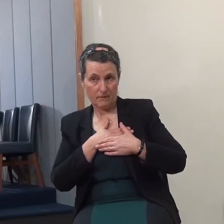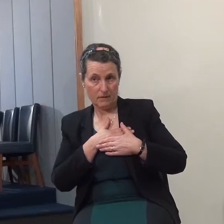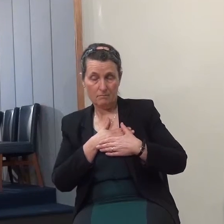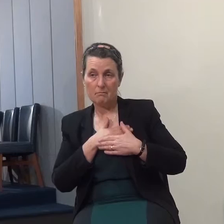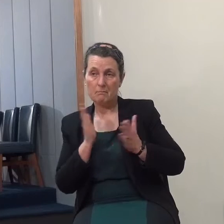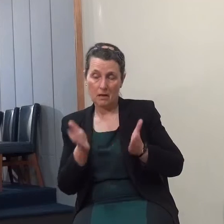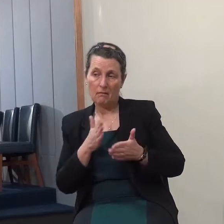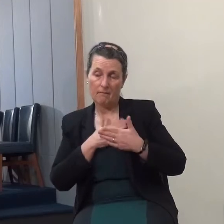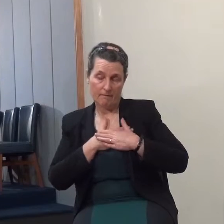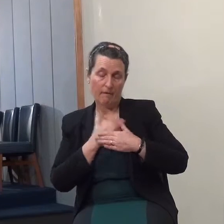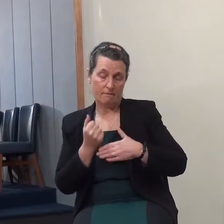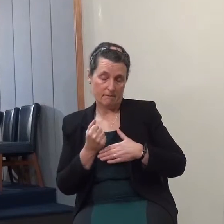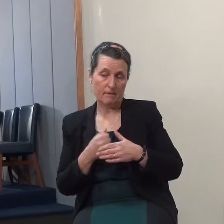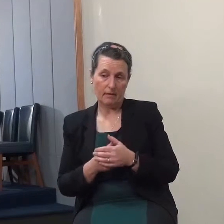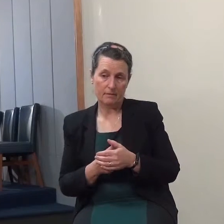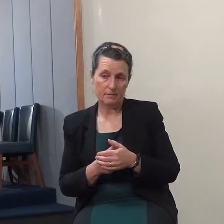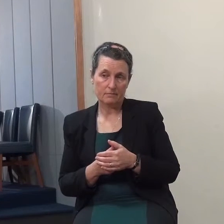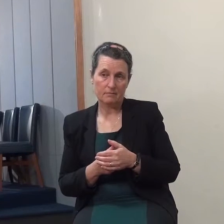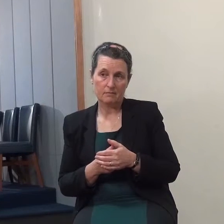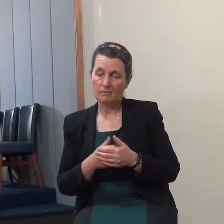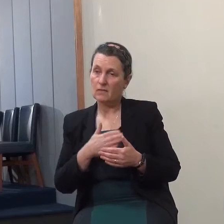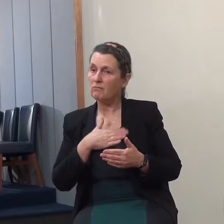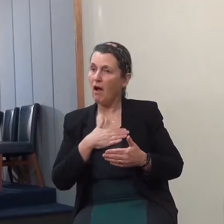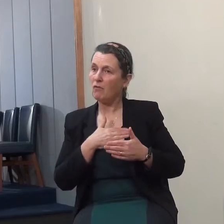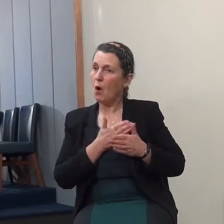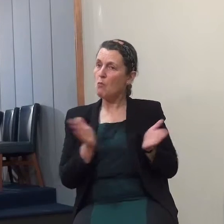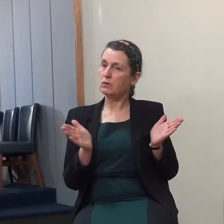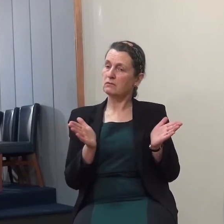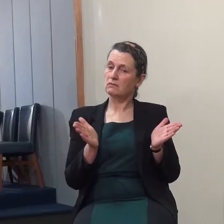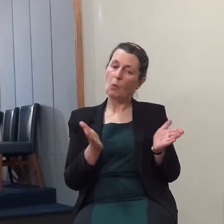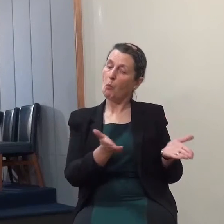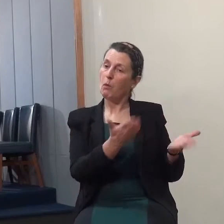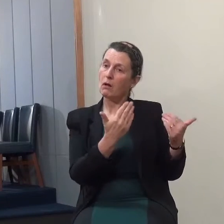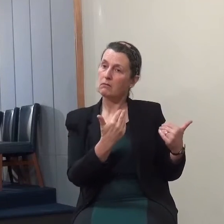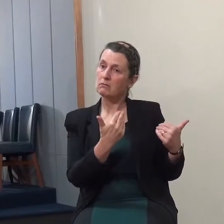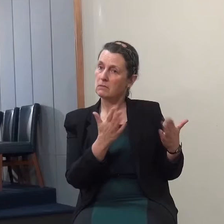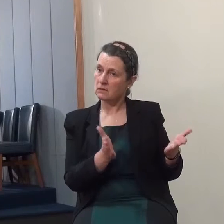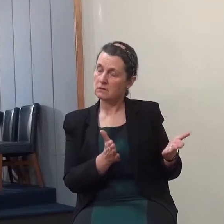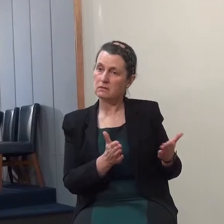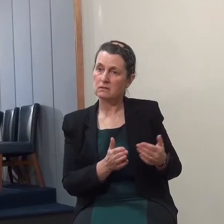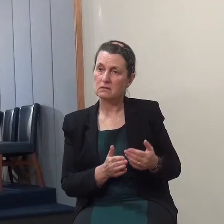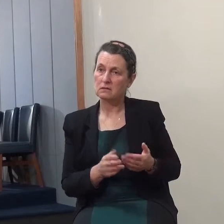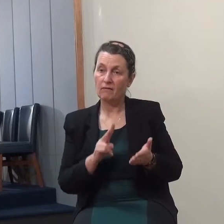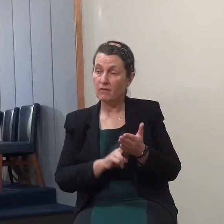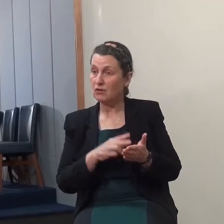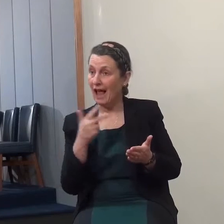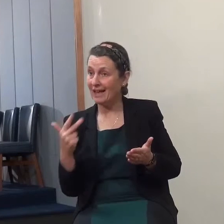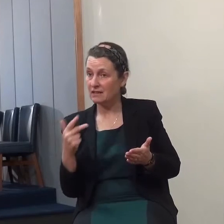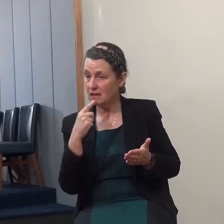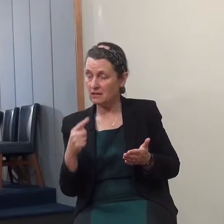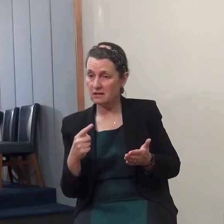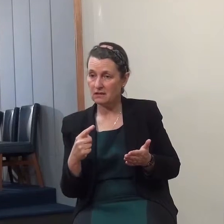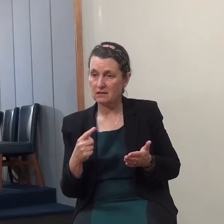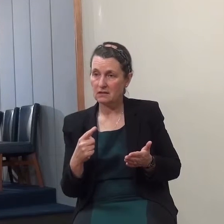people, an open-hearted people. And verse 8 continues, blessed are